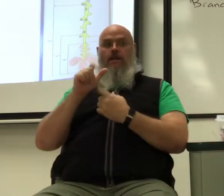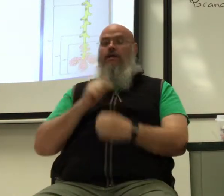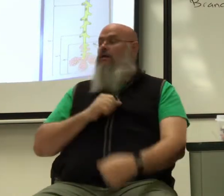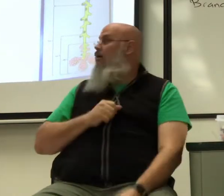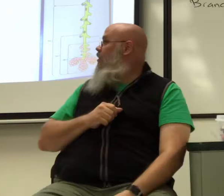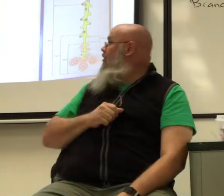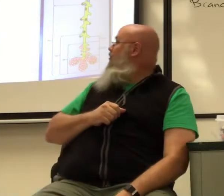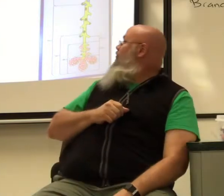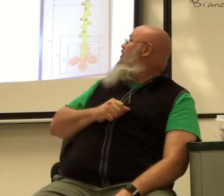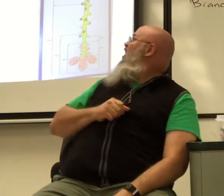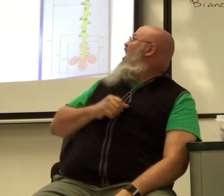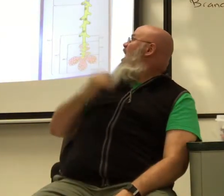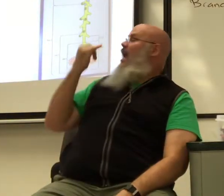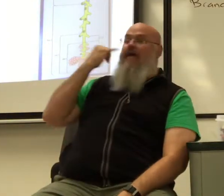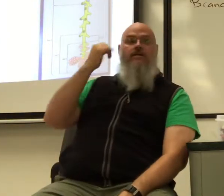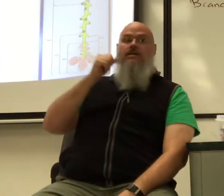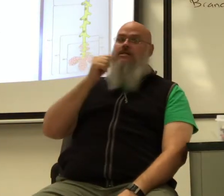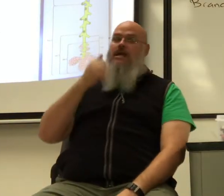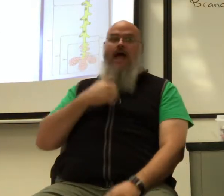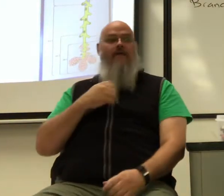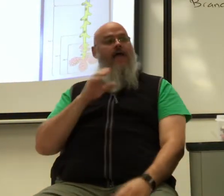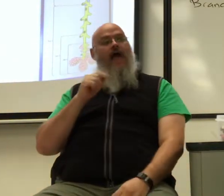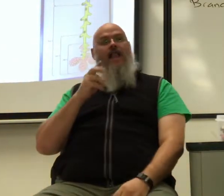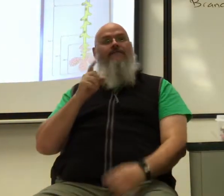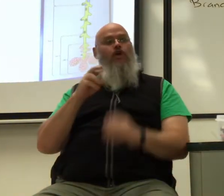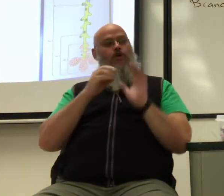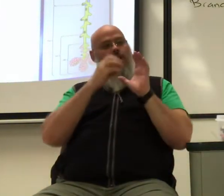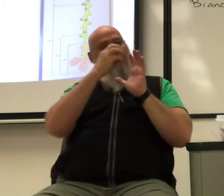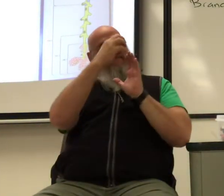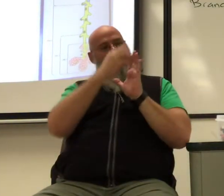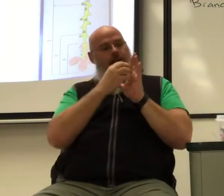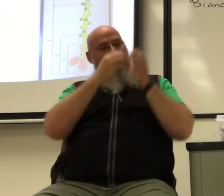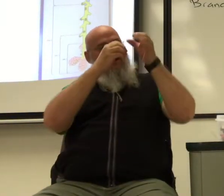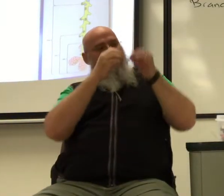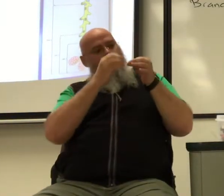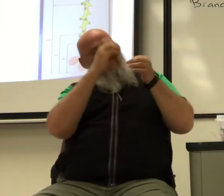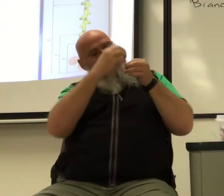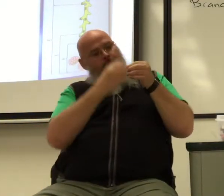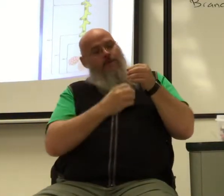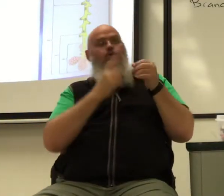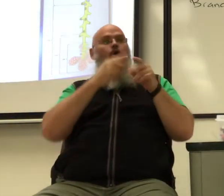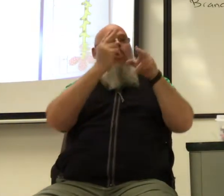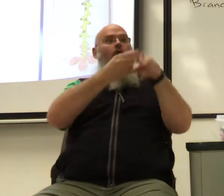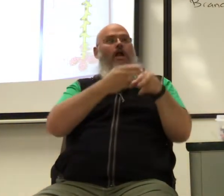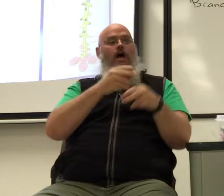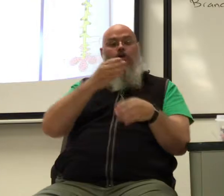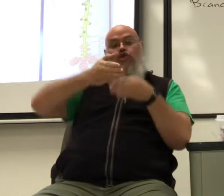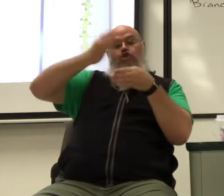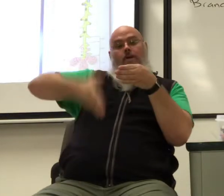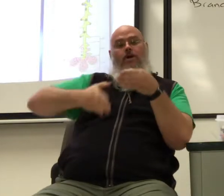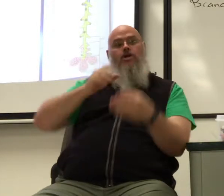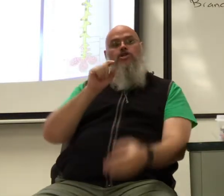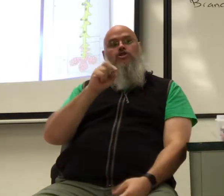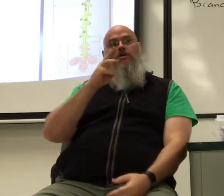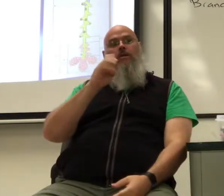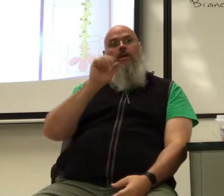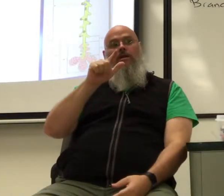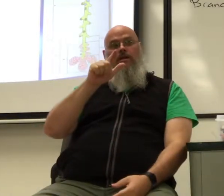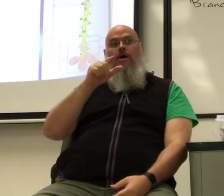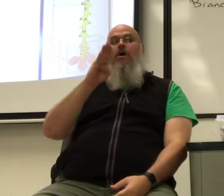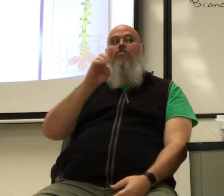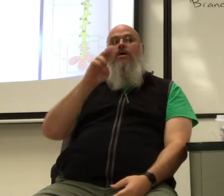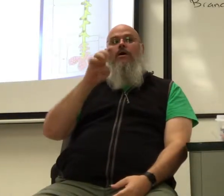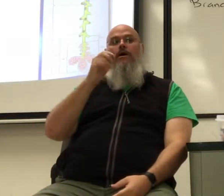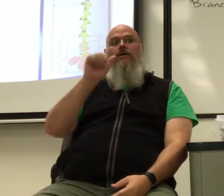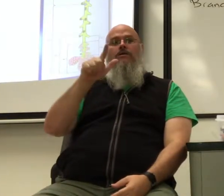If it doesn't have the alveolar spaces on it, you can just call it a terminal bronchial. Okay. Just don't call it respiratory because